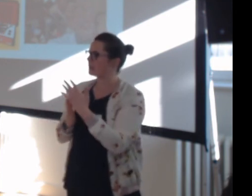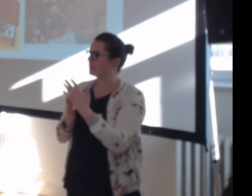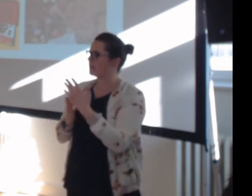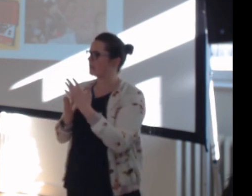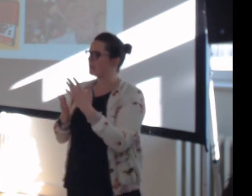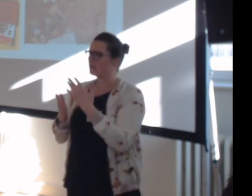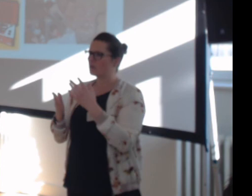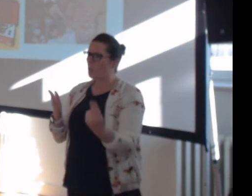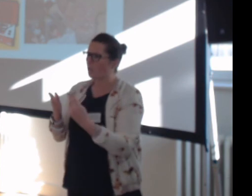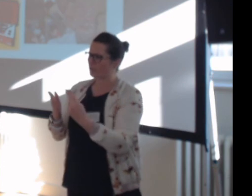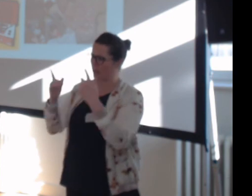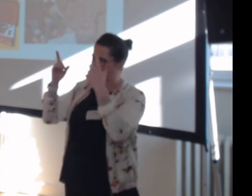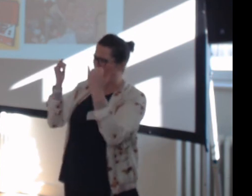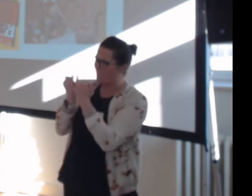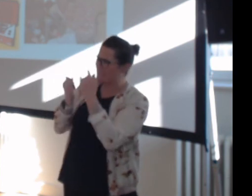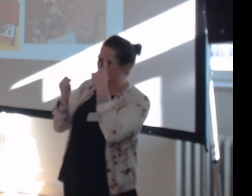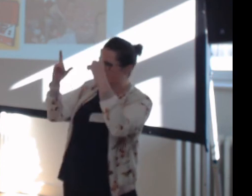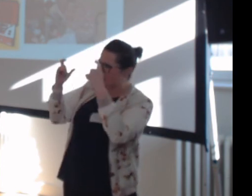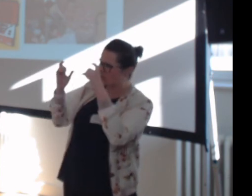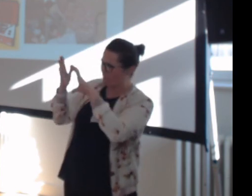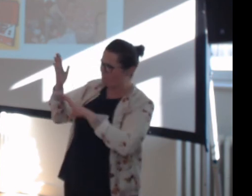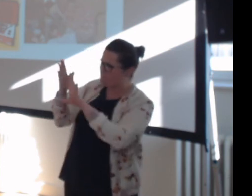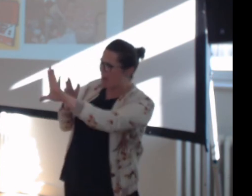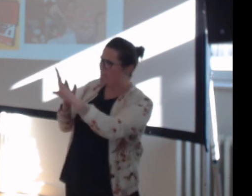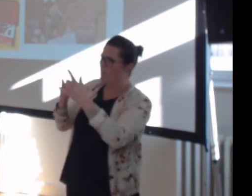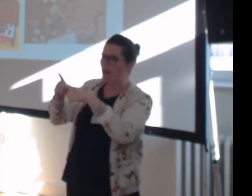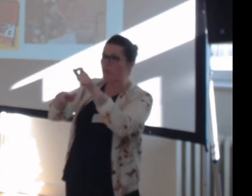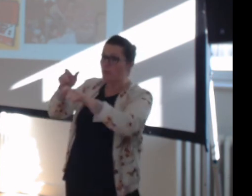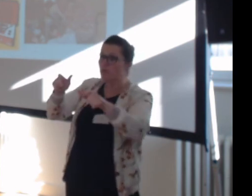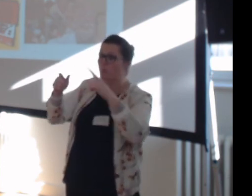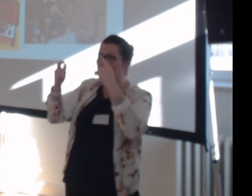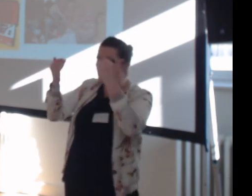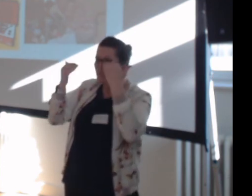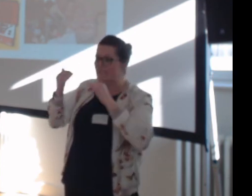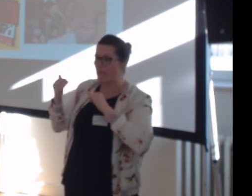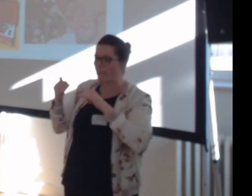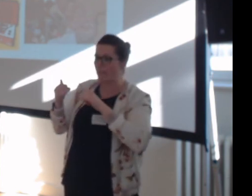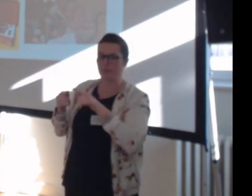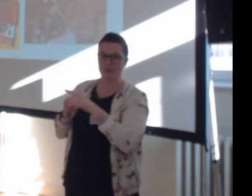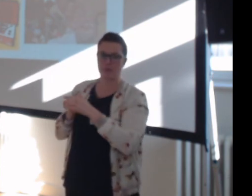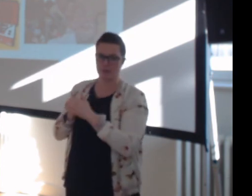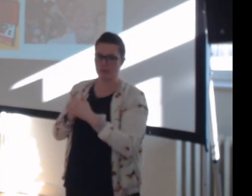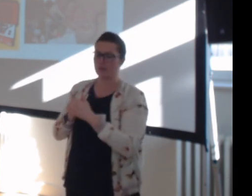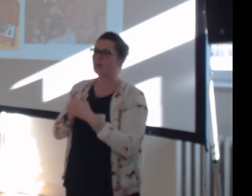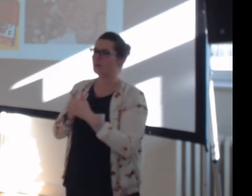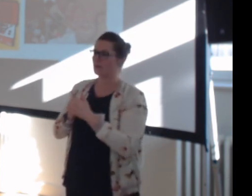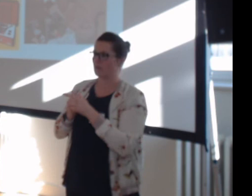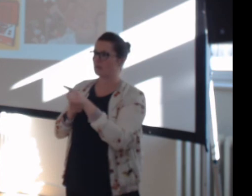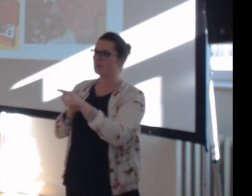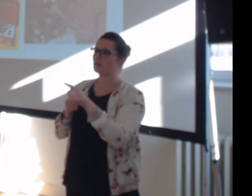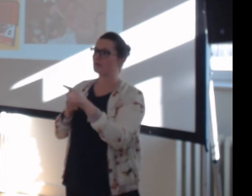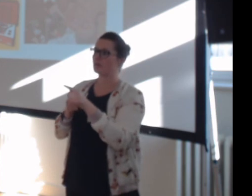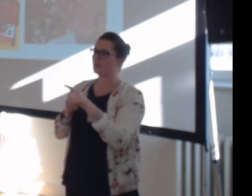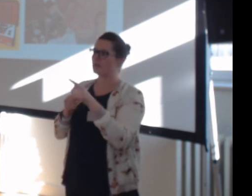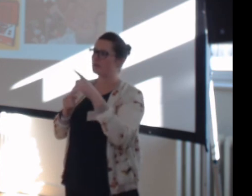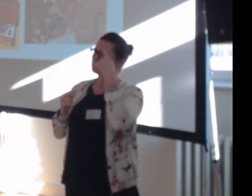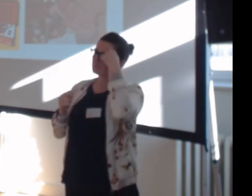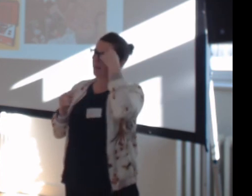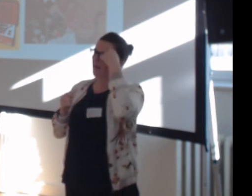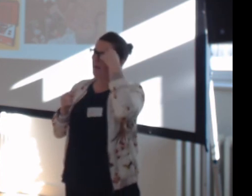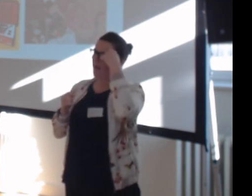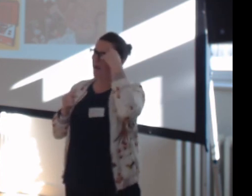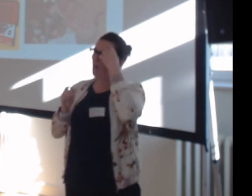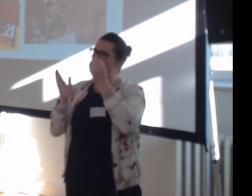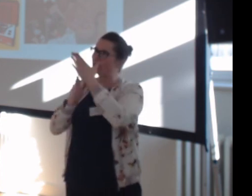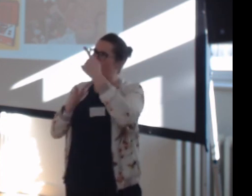reminiscence pictures for Nancy and other people suffering from dementia. Those pictures allow them to bring back memories in a